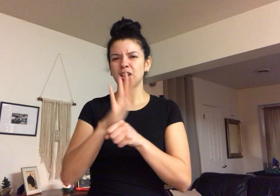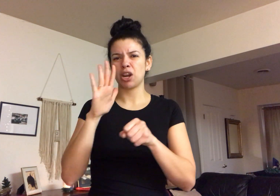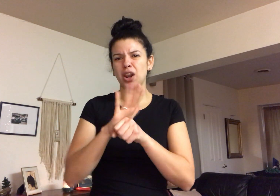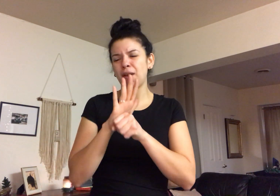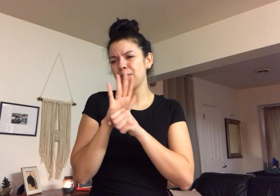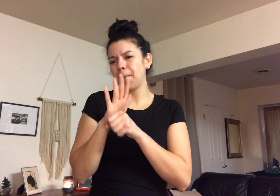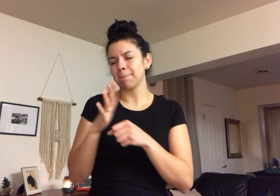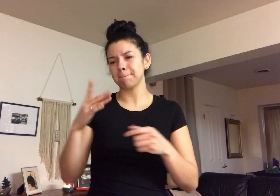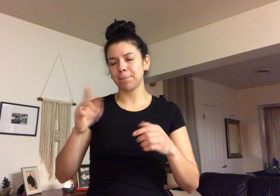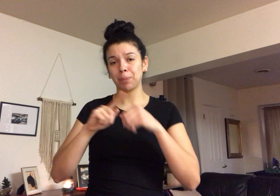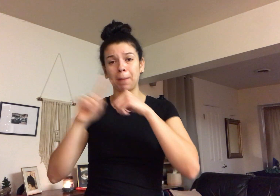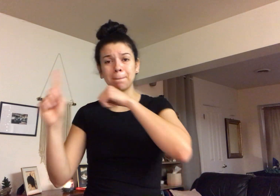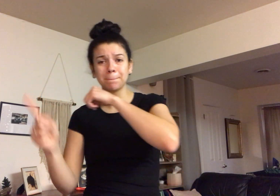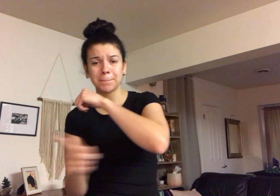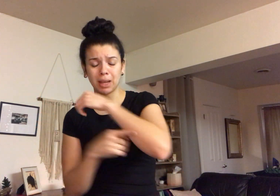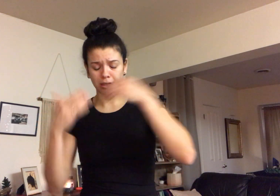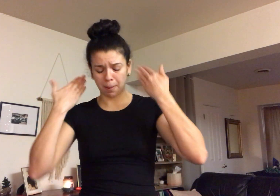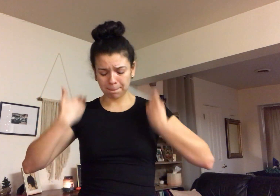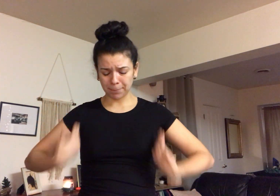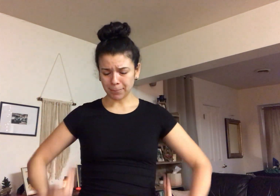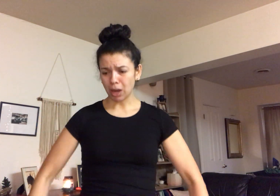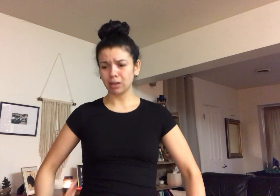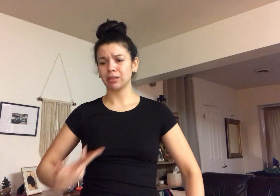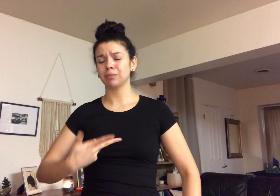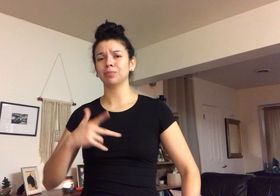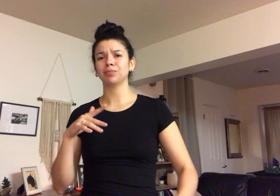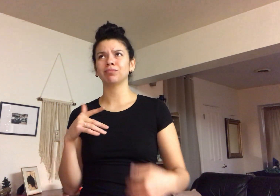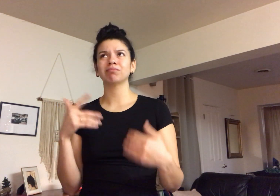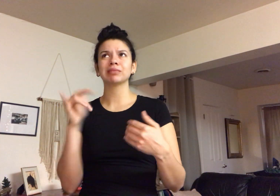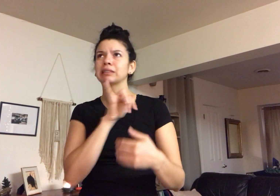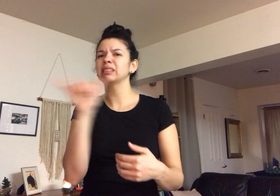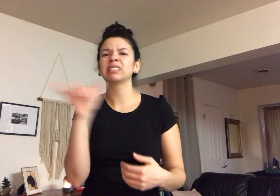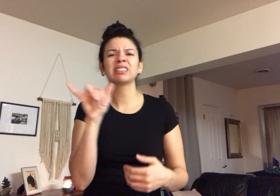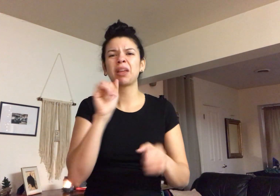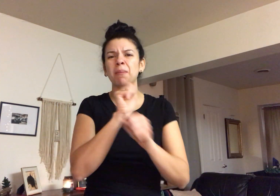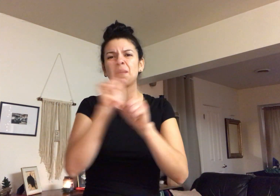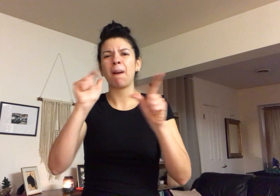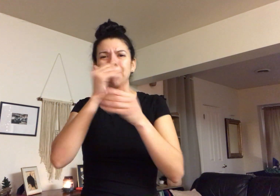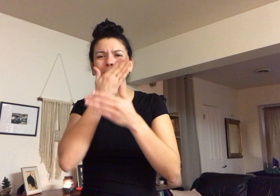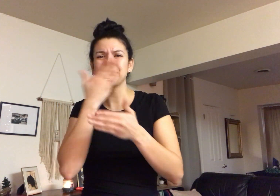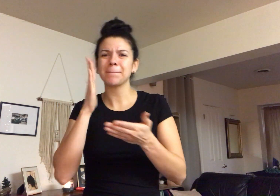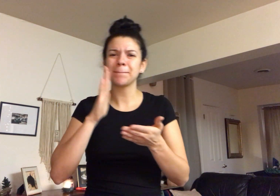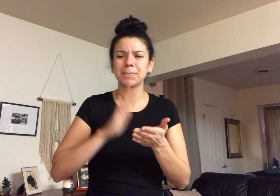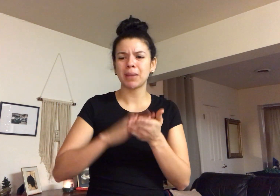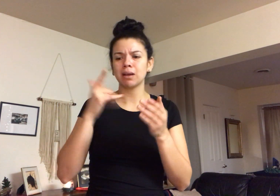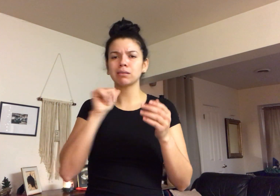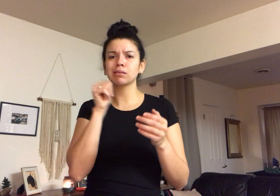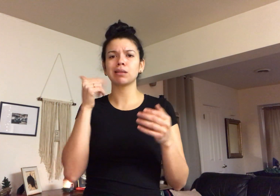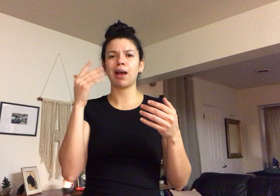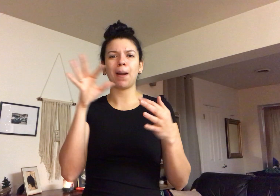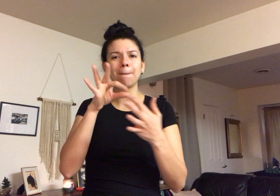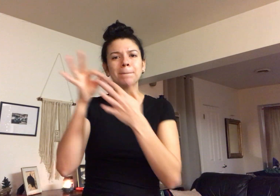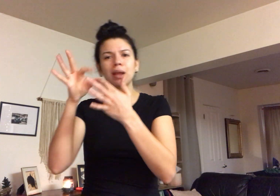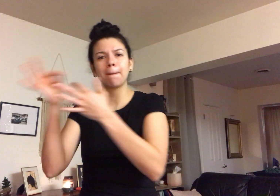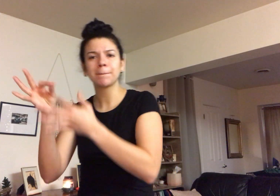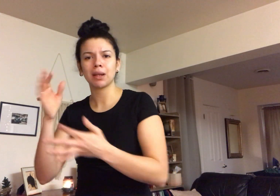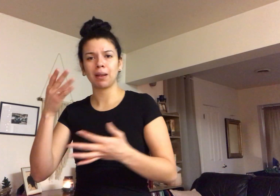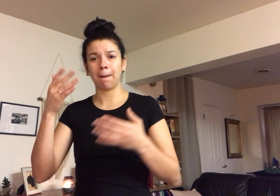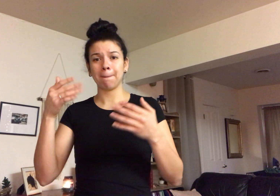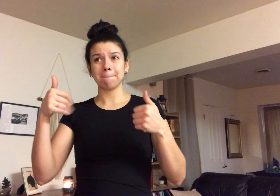is already tied. It is charring. It is chains. It is privilege. It is pain. There is no time to pick your battles when your battles have already picked you. I will